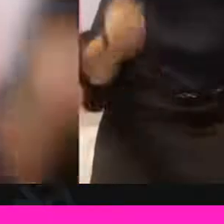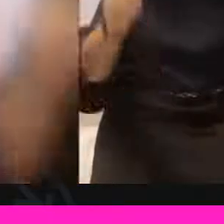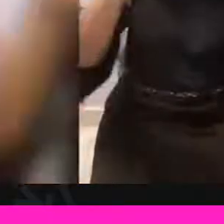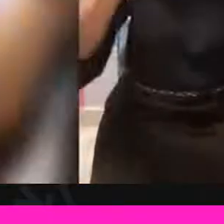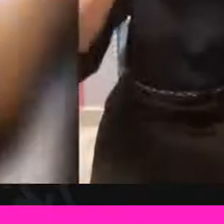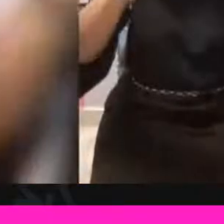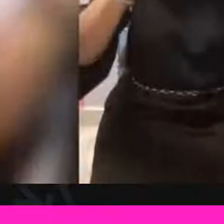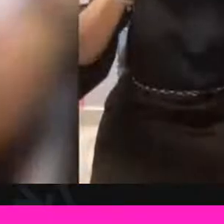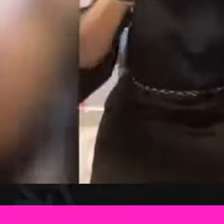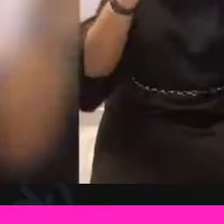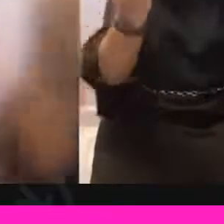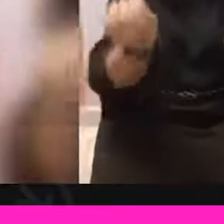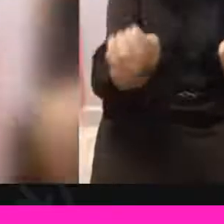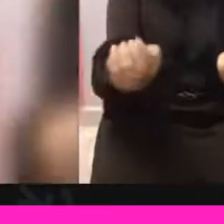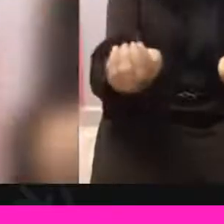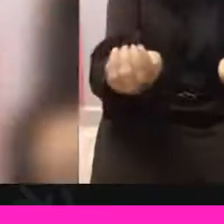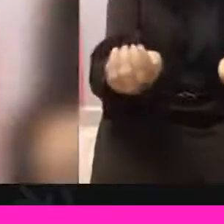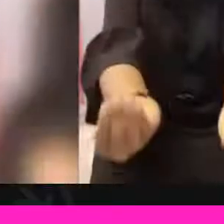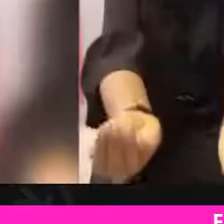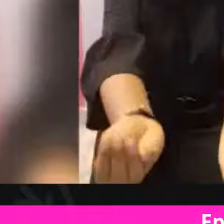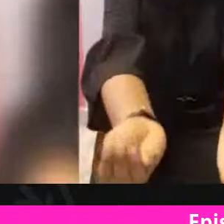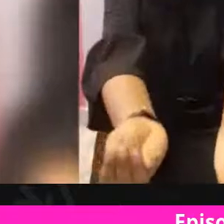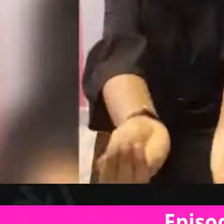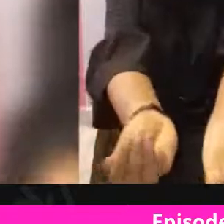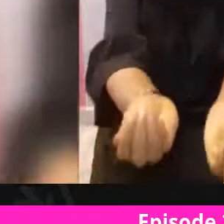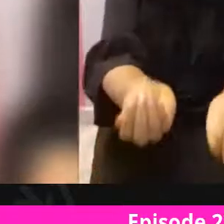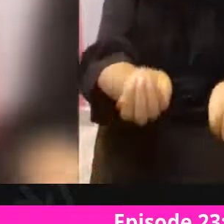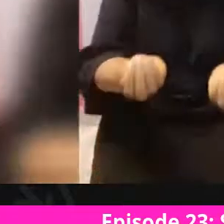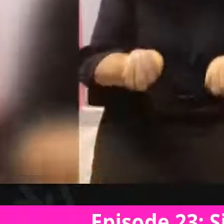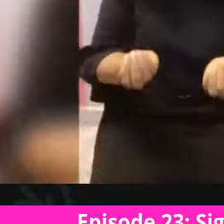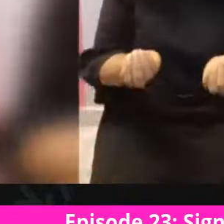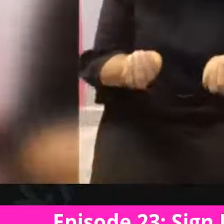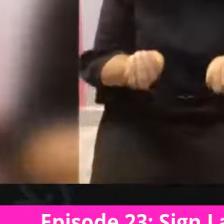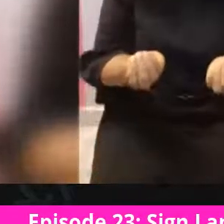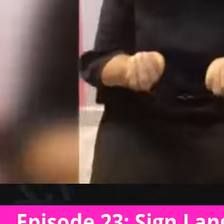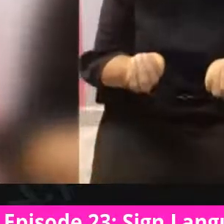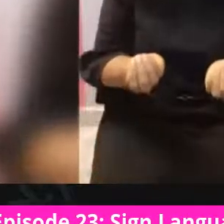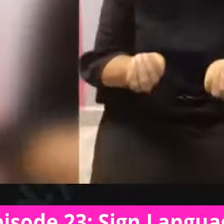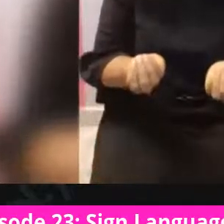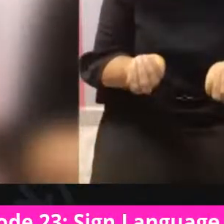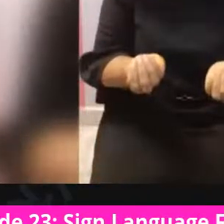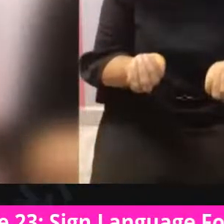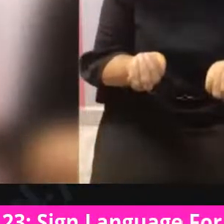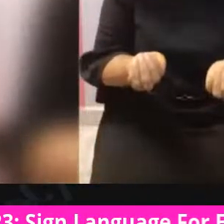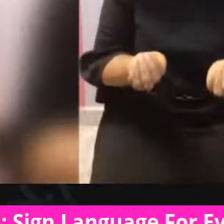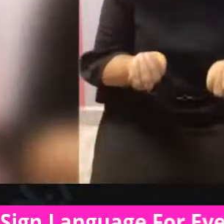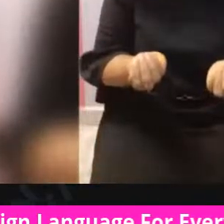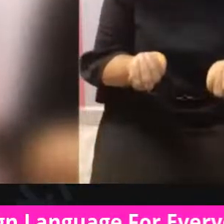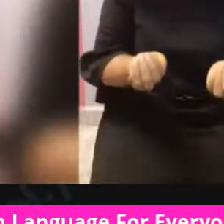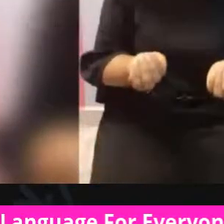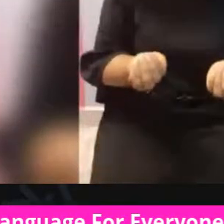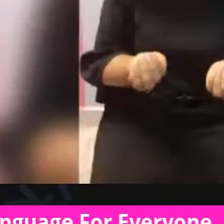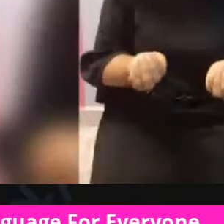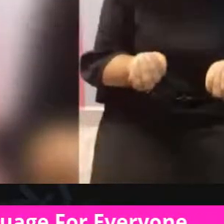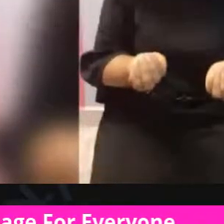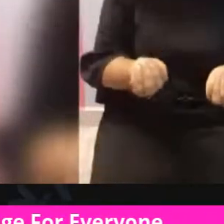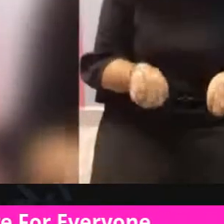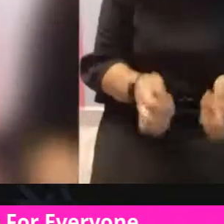laci, buat jari begini dan tarik macam kita tarik laci.